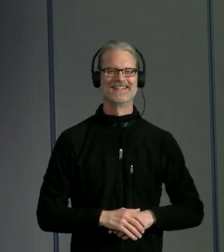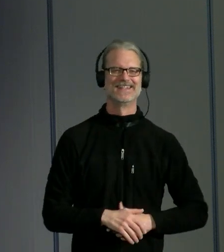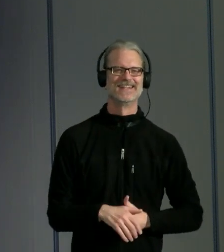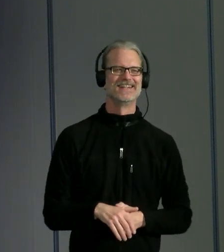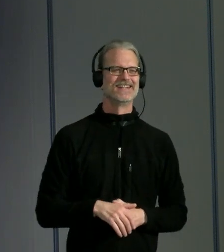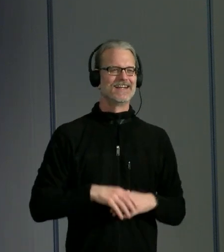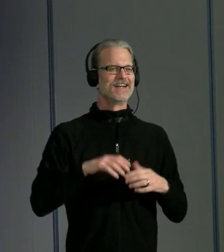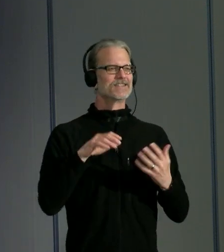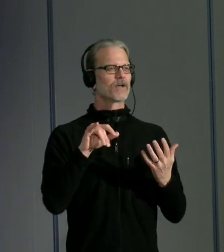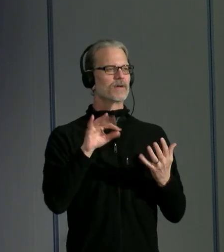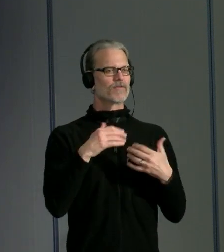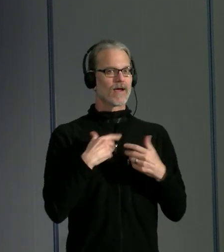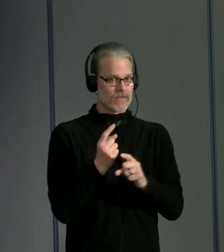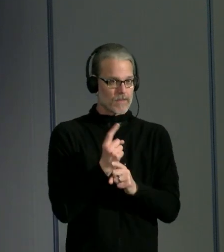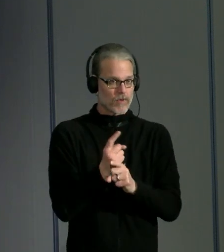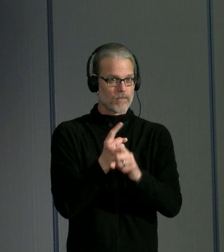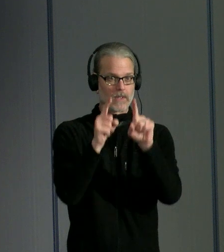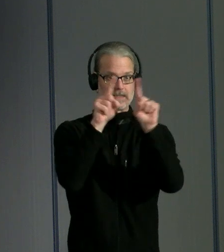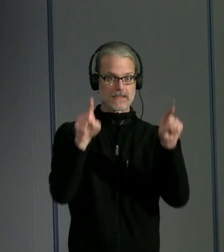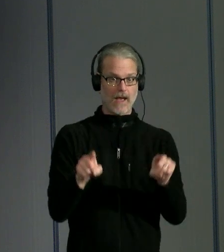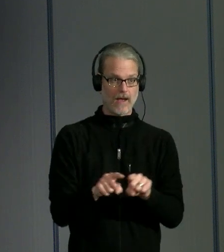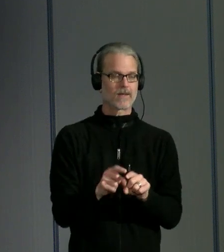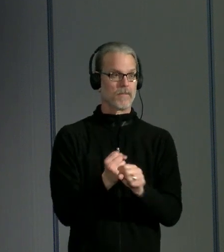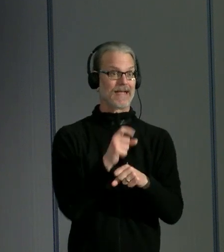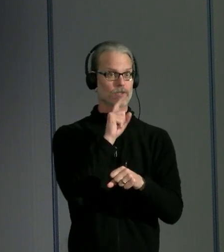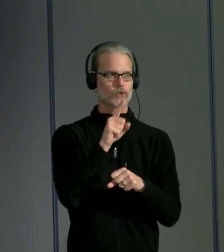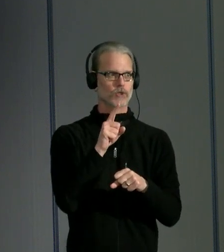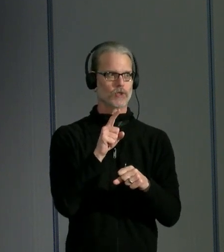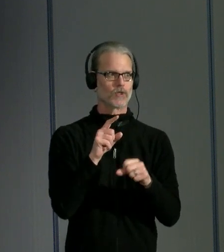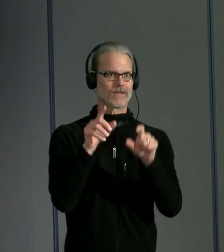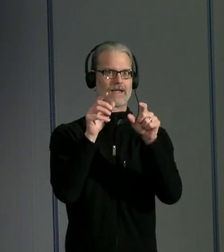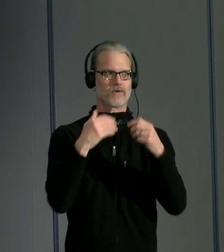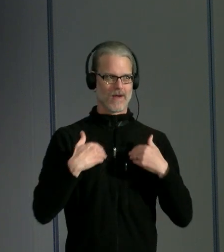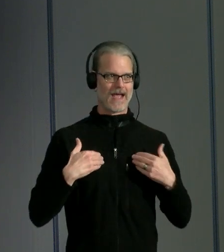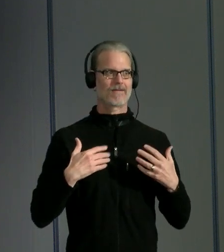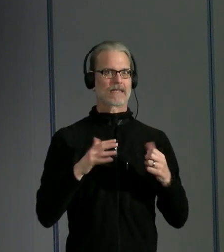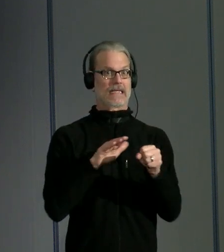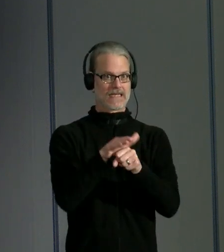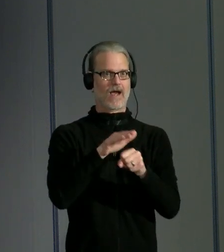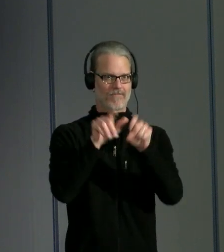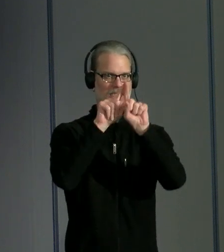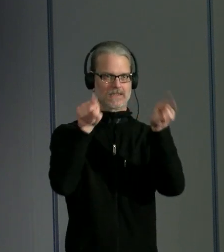So if you're going to have the appropriate signage, make sure you have complete signage and not just half it.